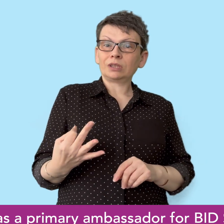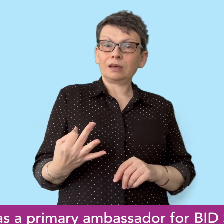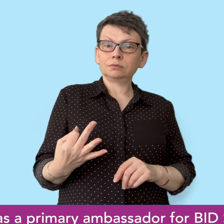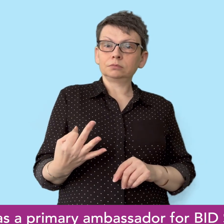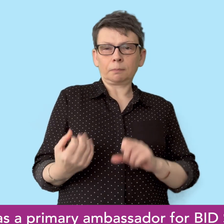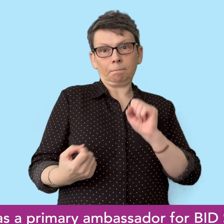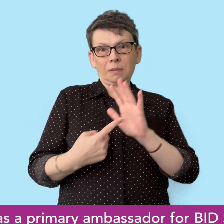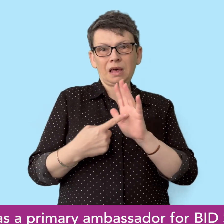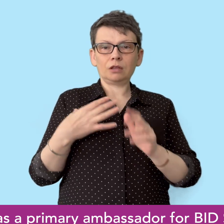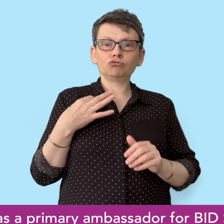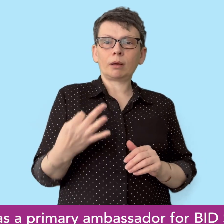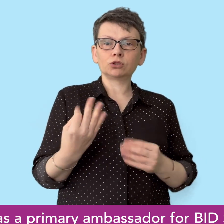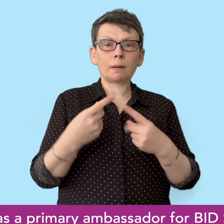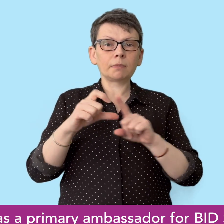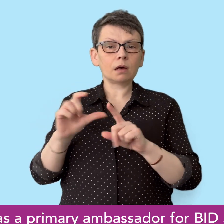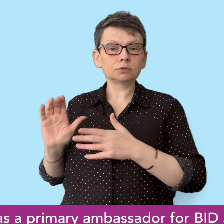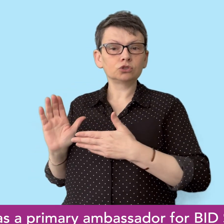Act as a primary ambassador for BID